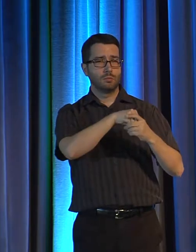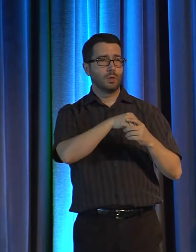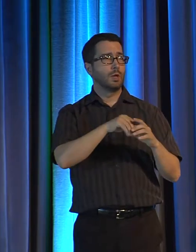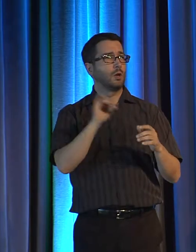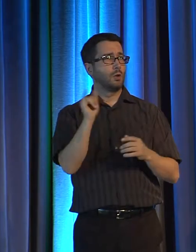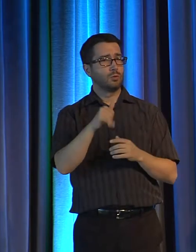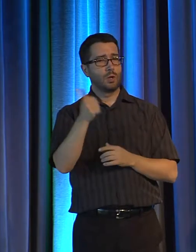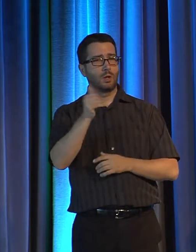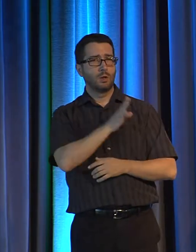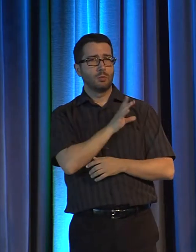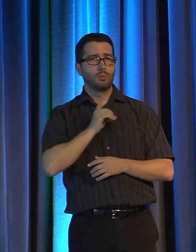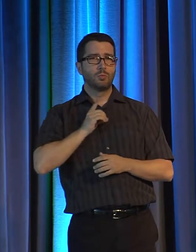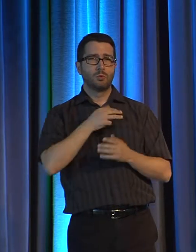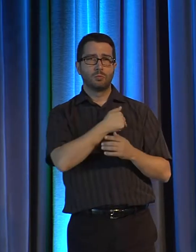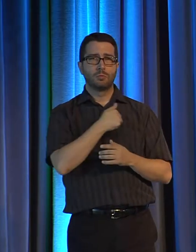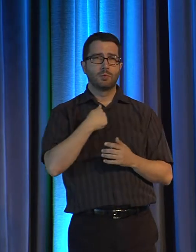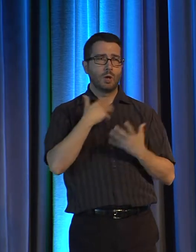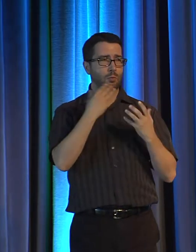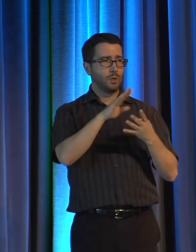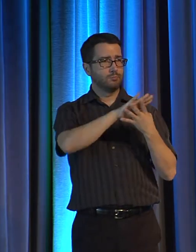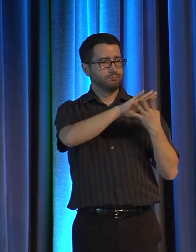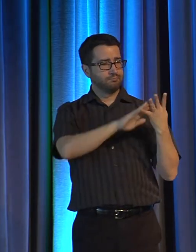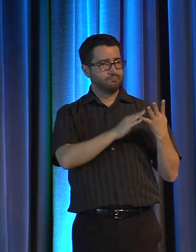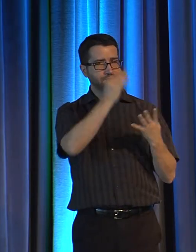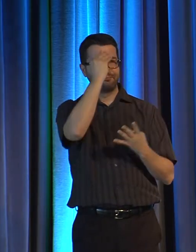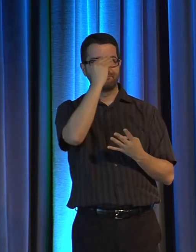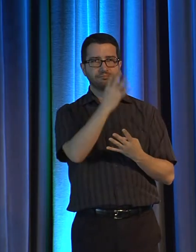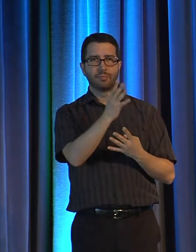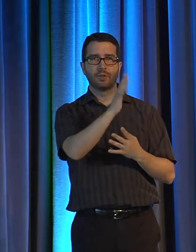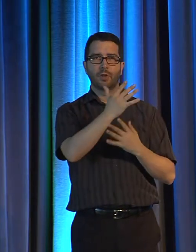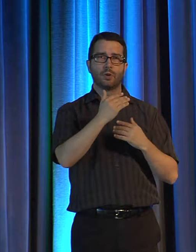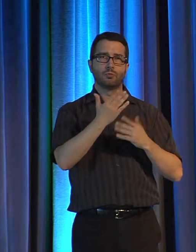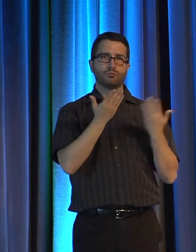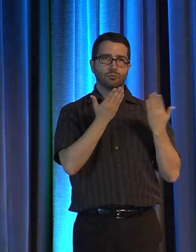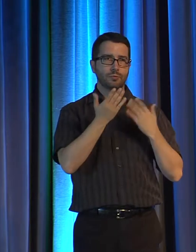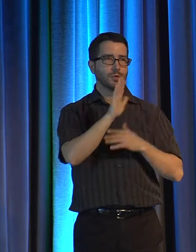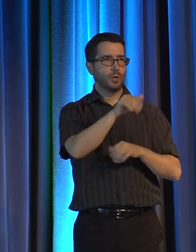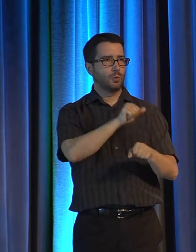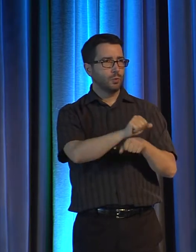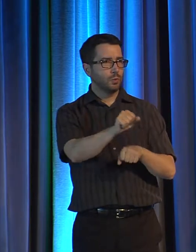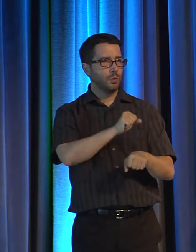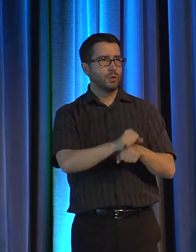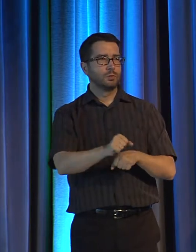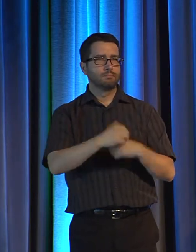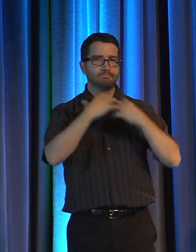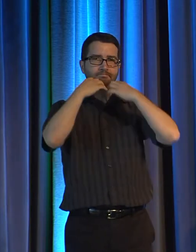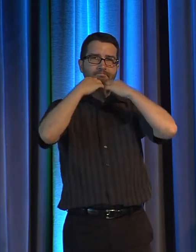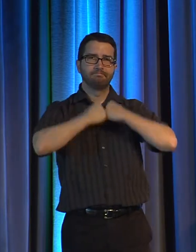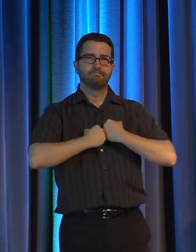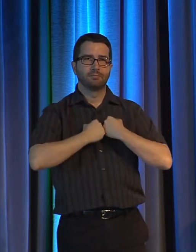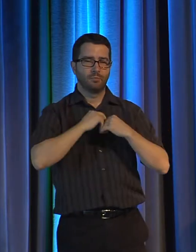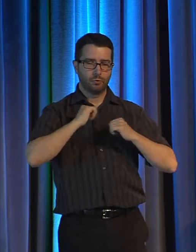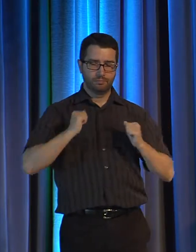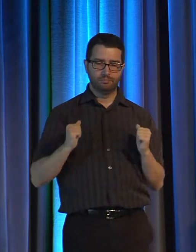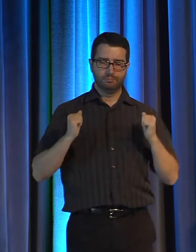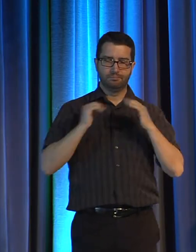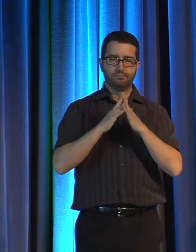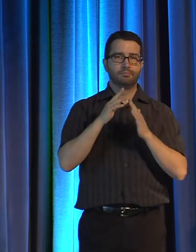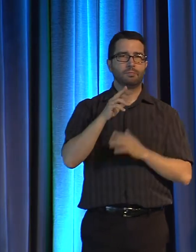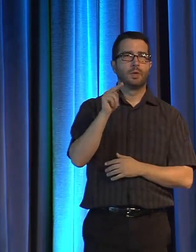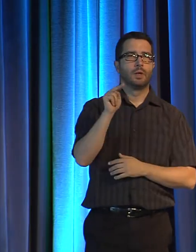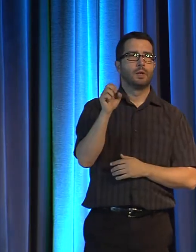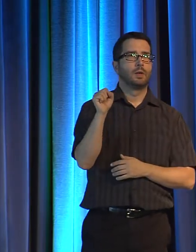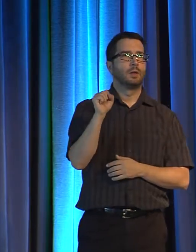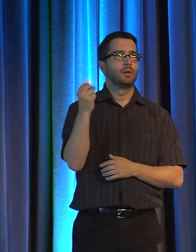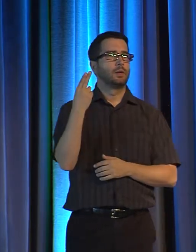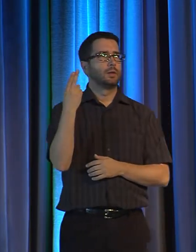members, and I really want to let them know how much their service and volunteer work establishing the Nova Scotia Health Authority means